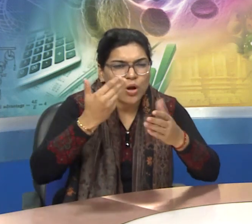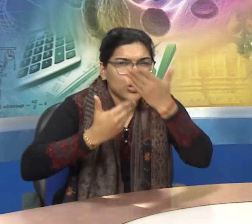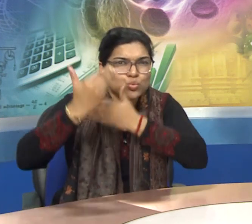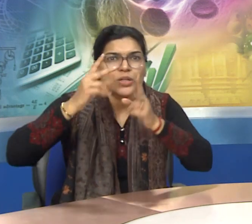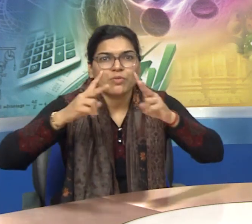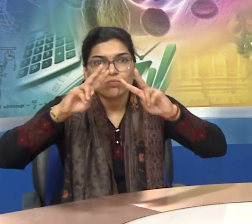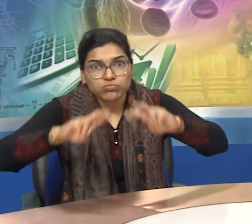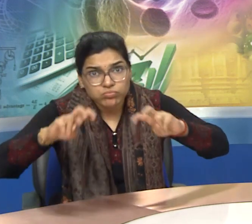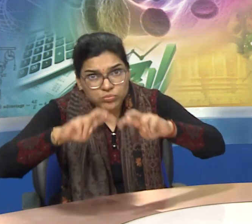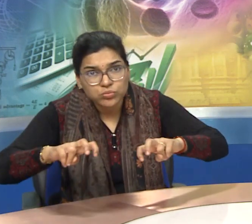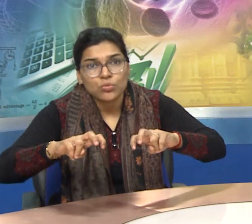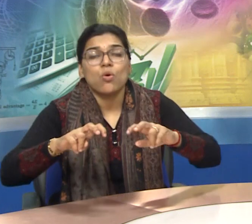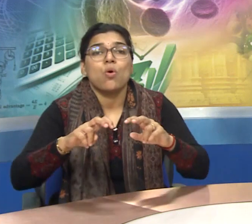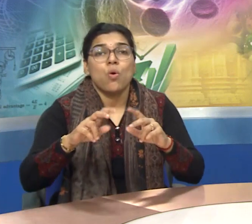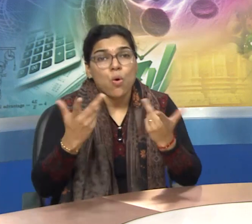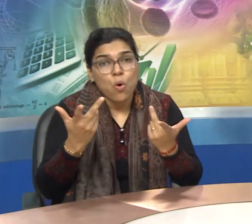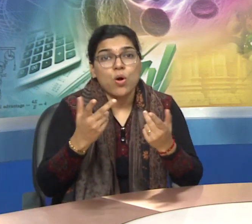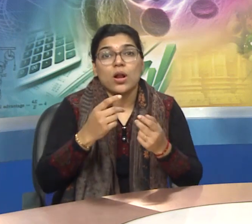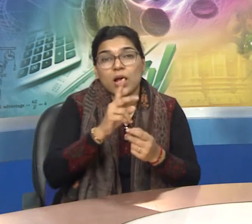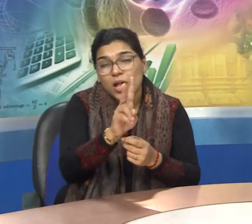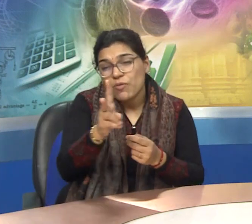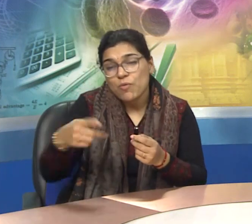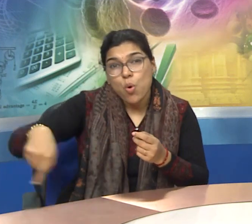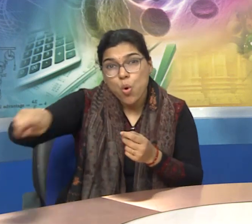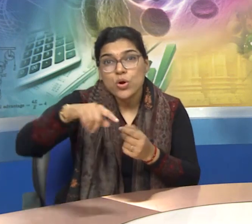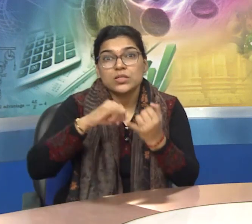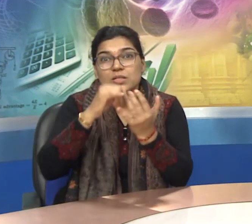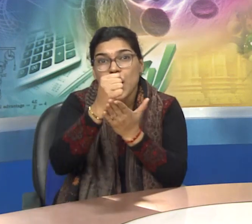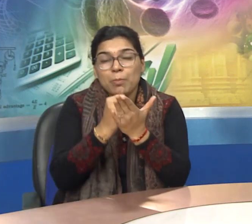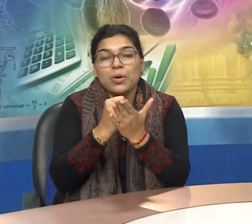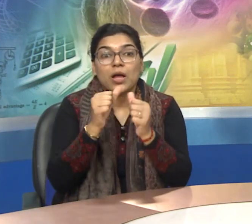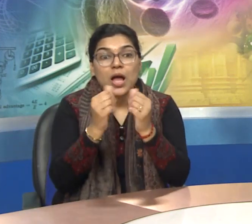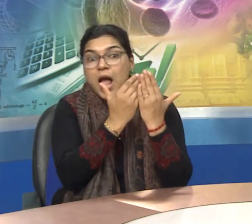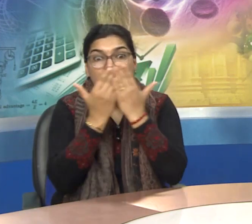members of the various academic and executive bodies,